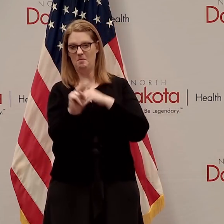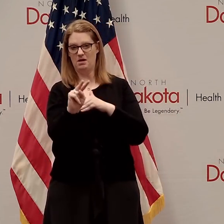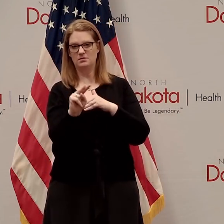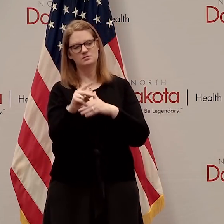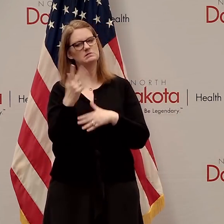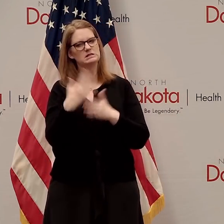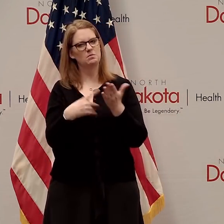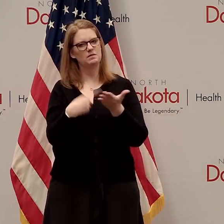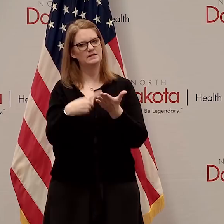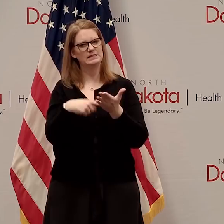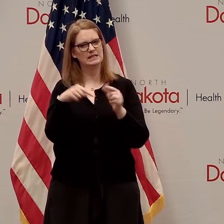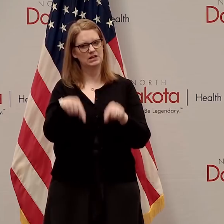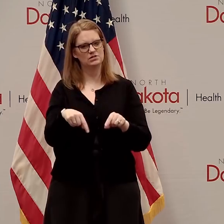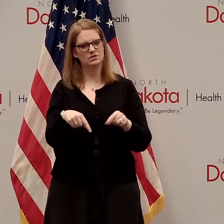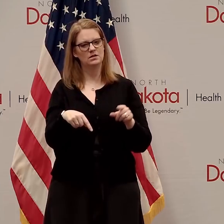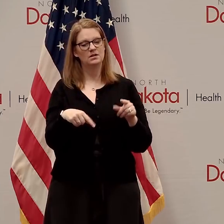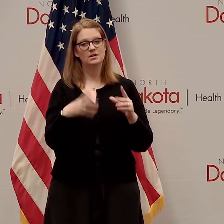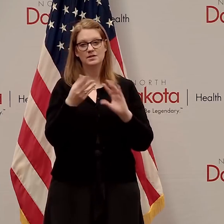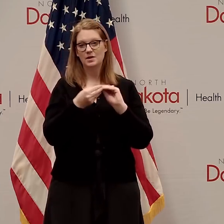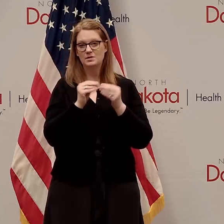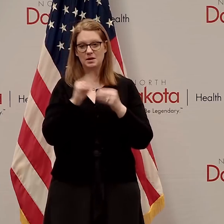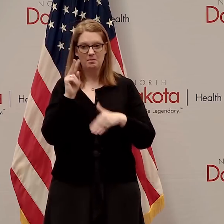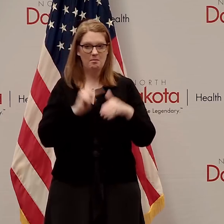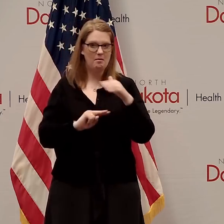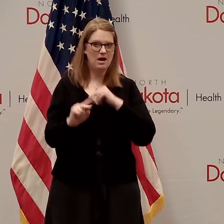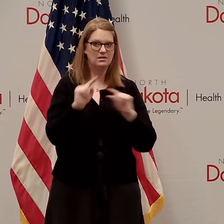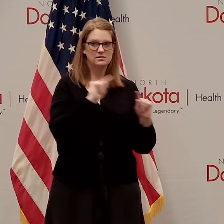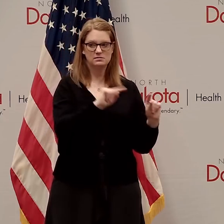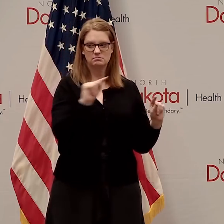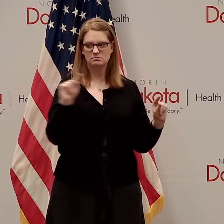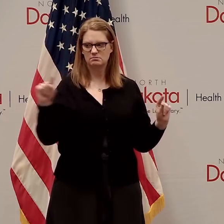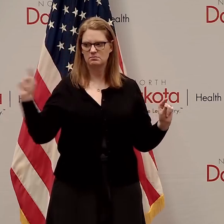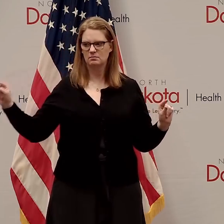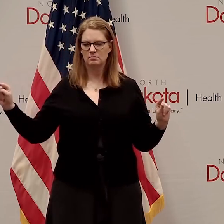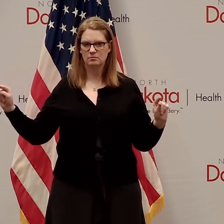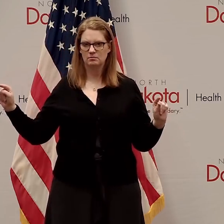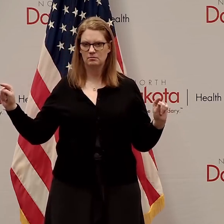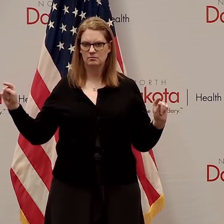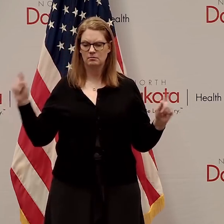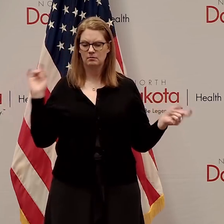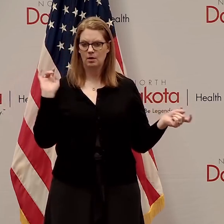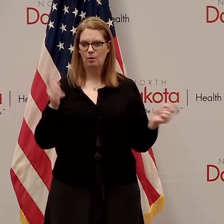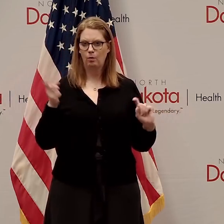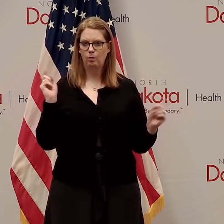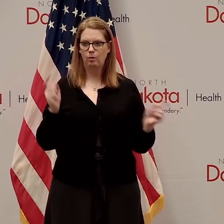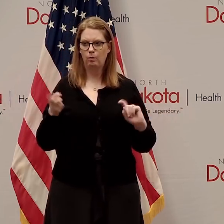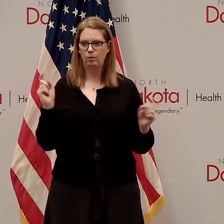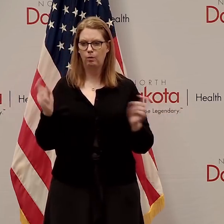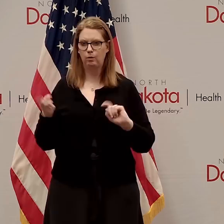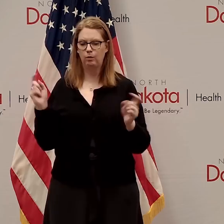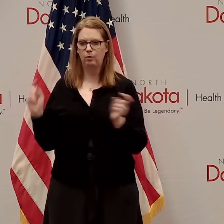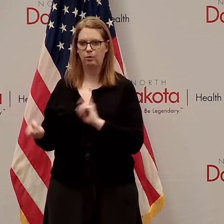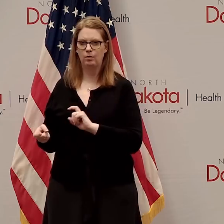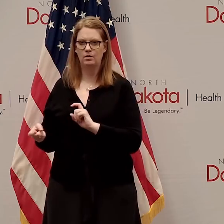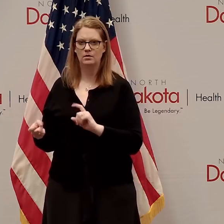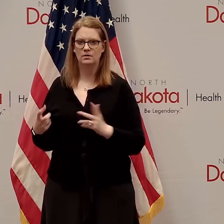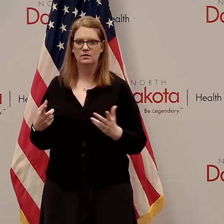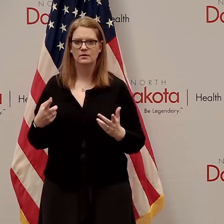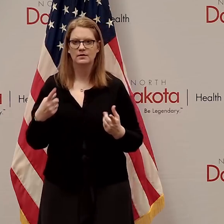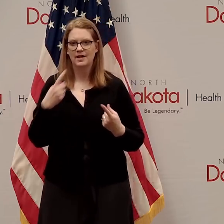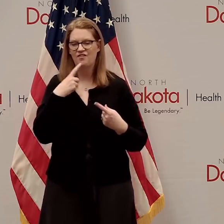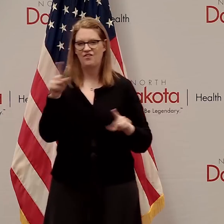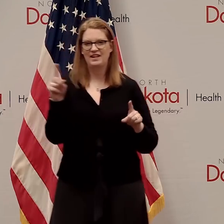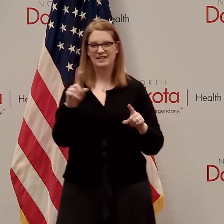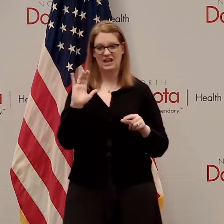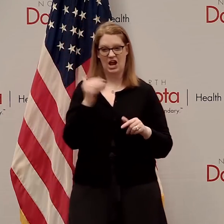talked about here. Those models have been changing so fast that we've actually instructed our team to do screenshots